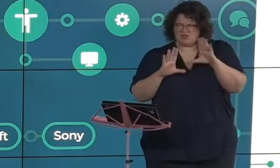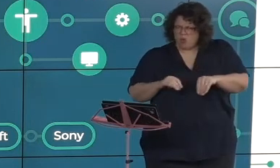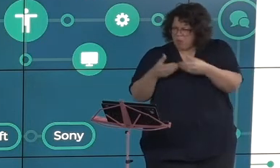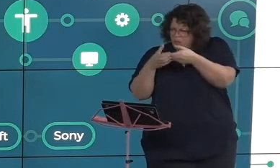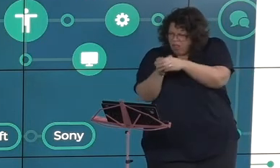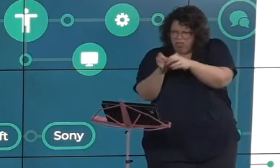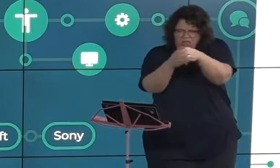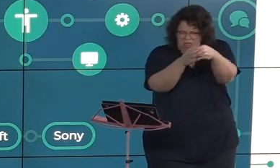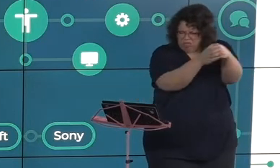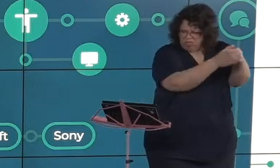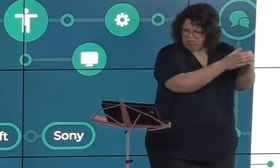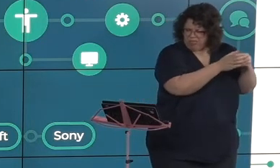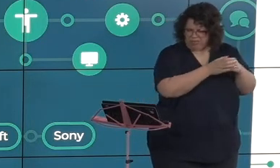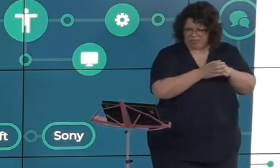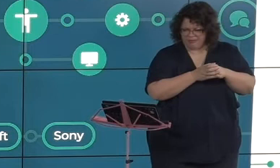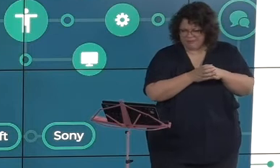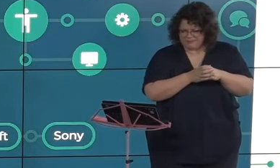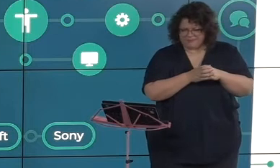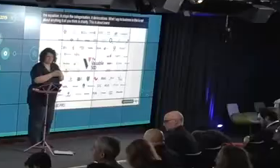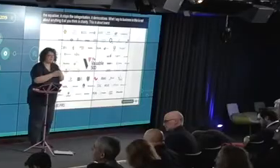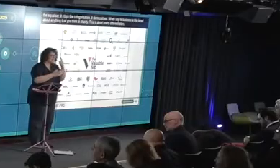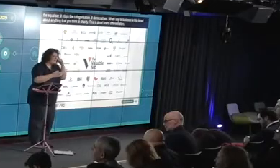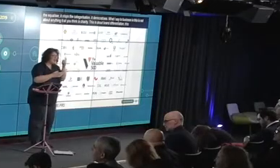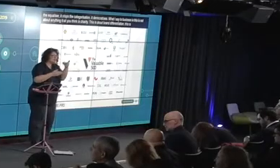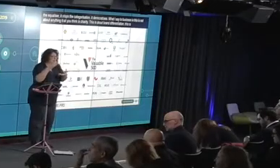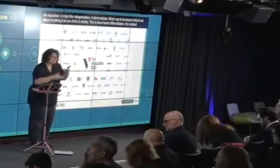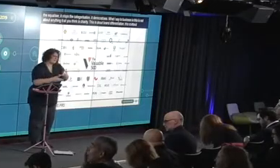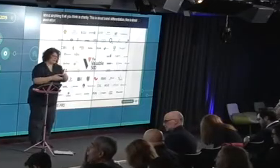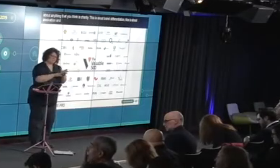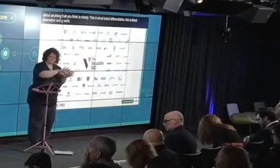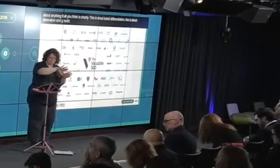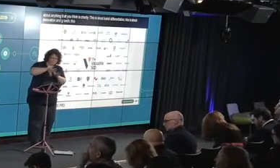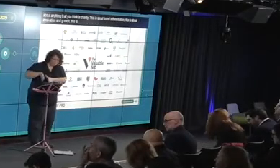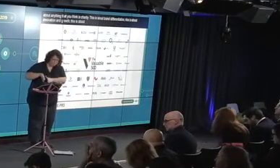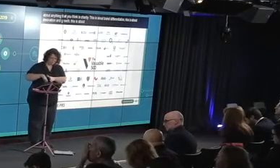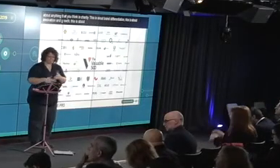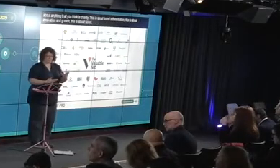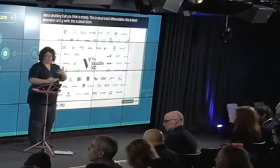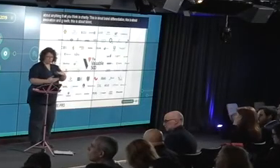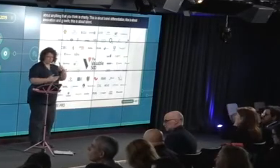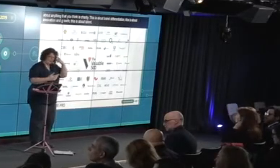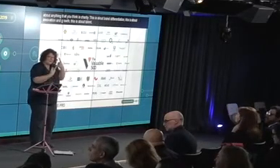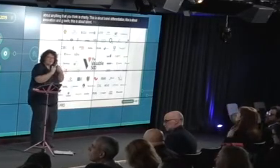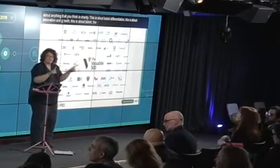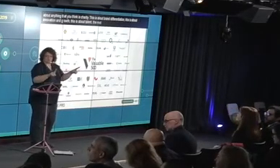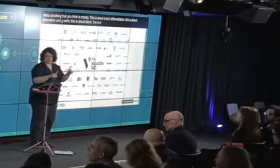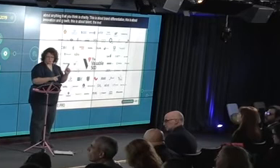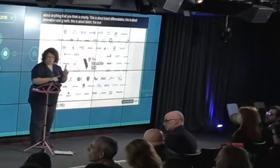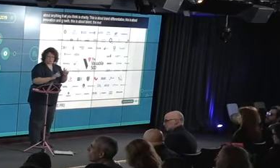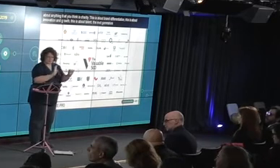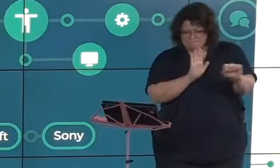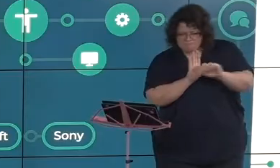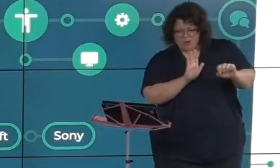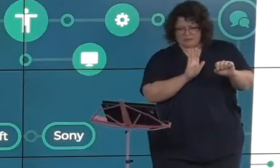is about brand differentiation. This is about innovation and growth. This is about talent, the next generation insisting upon. This is a market worth 8 trillion at